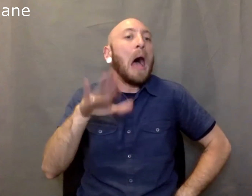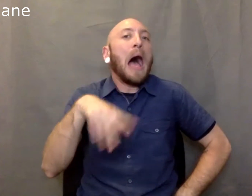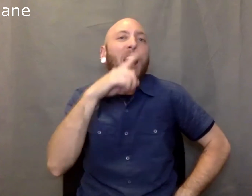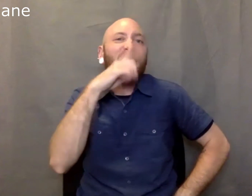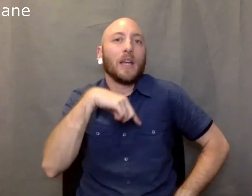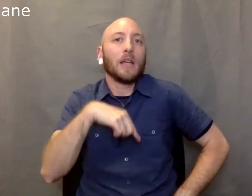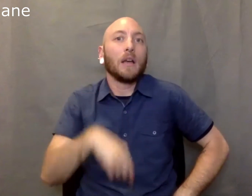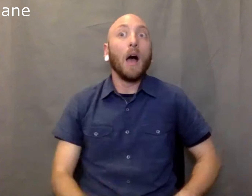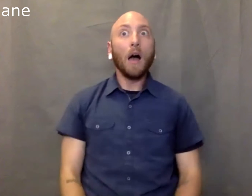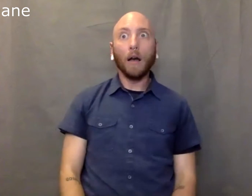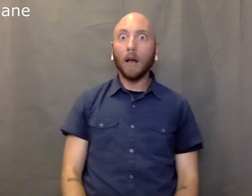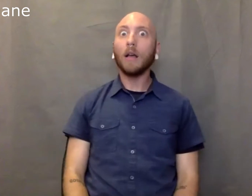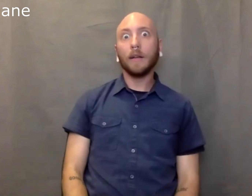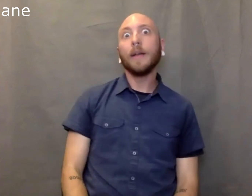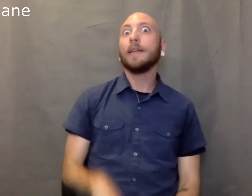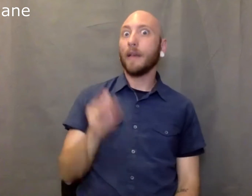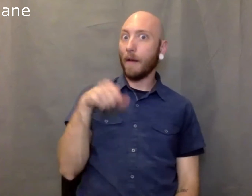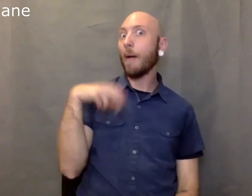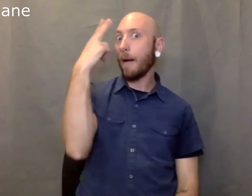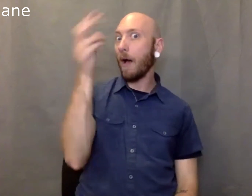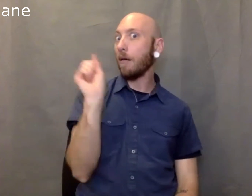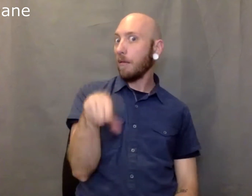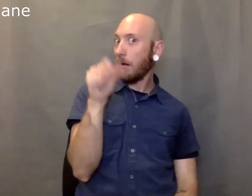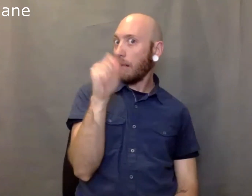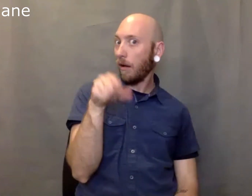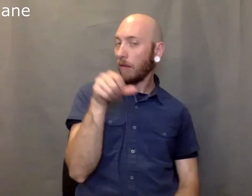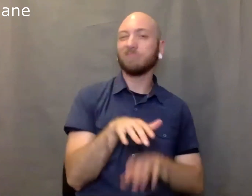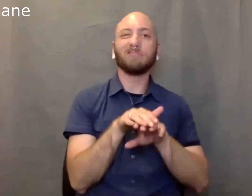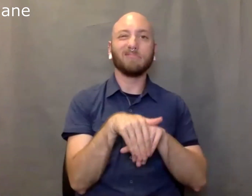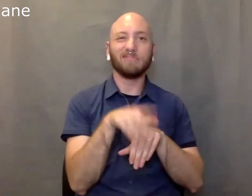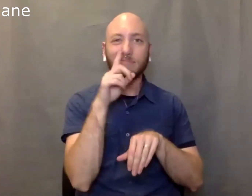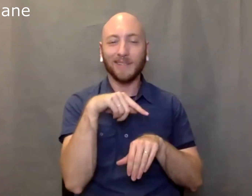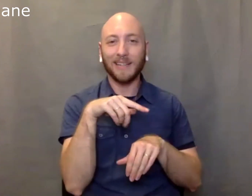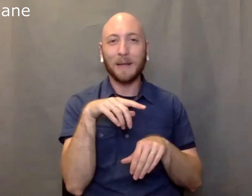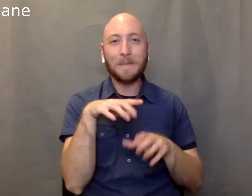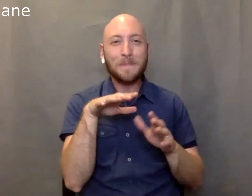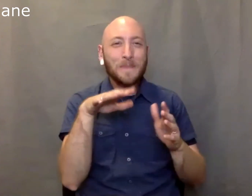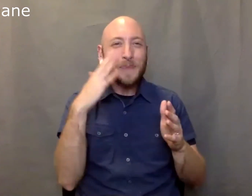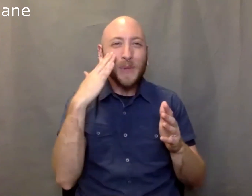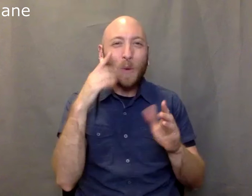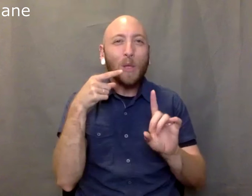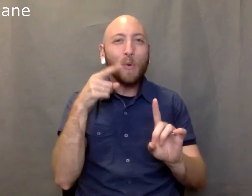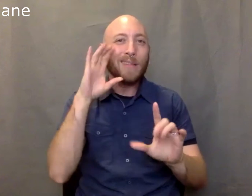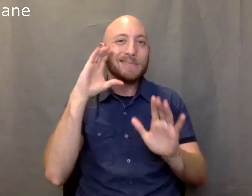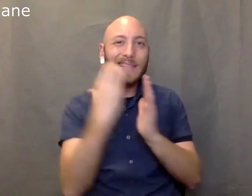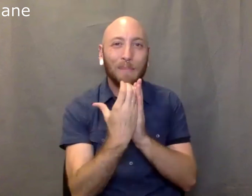like cool in front of my friends. And so to me, I guess like that the image of who I am really